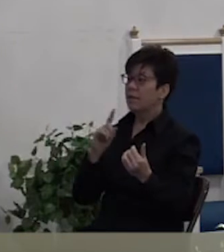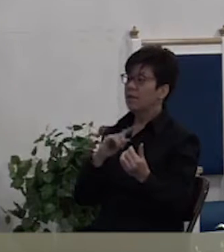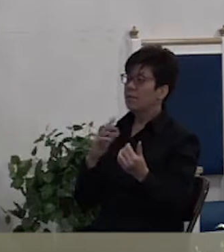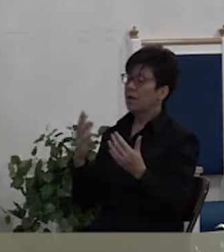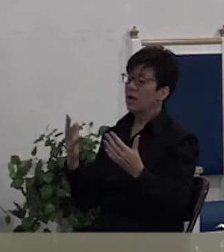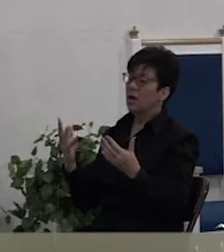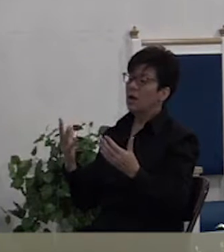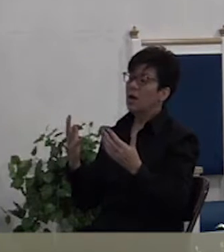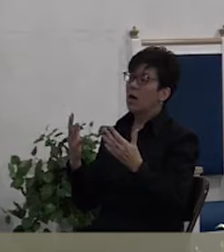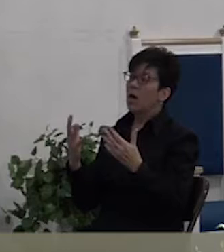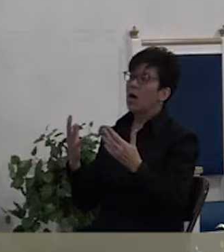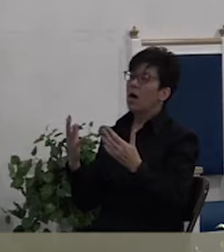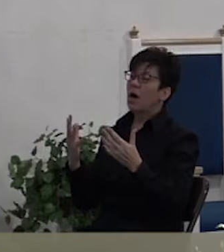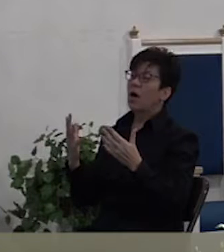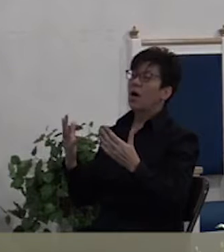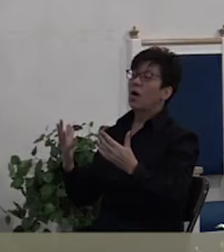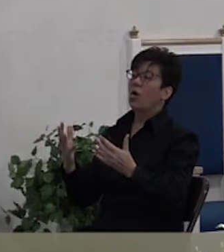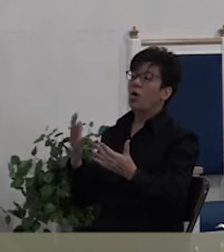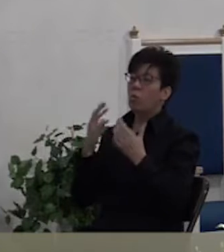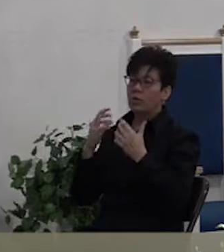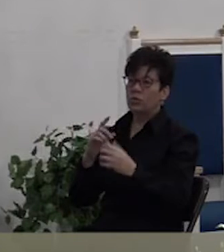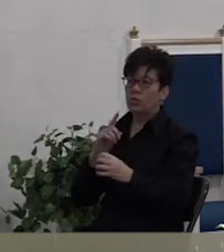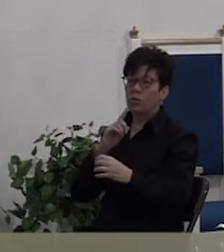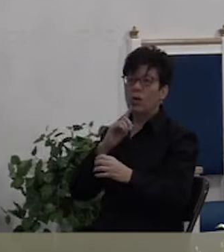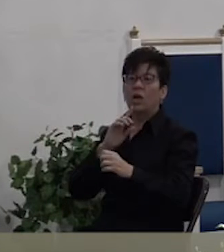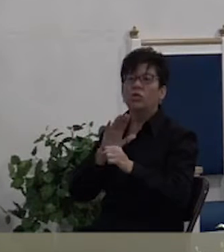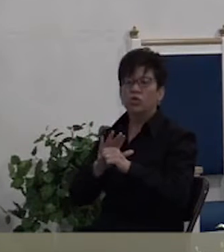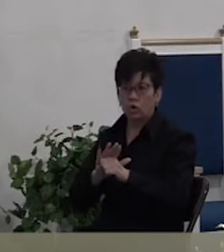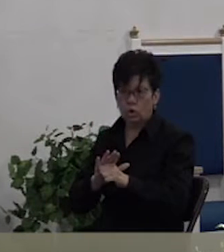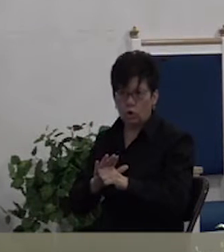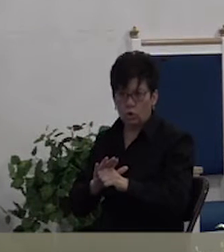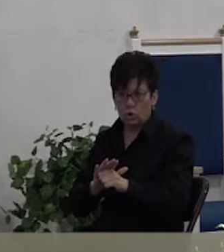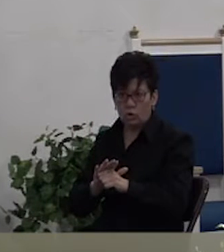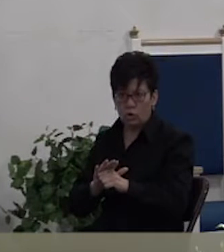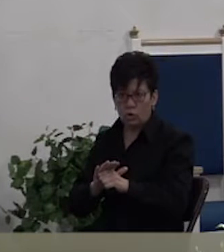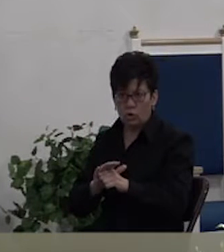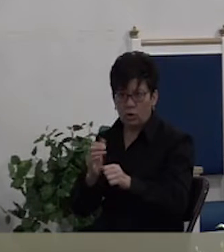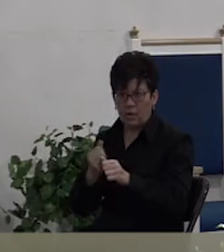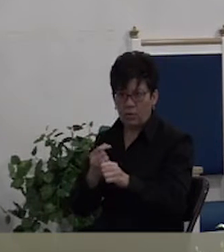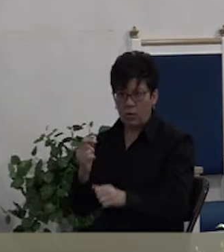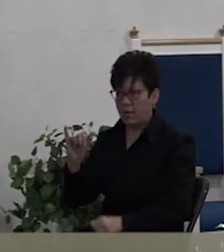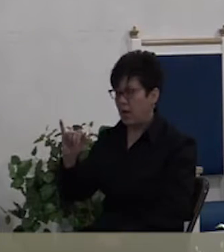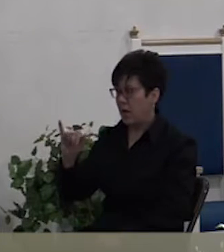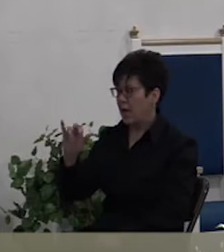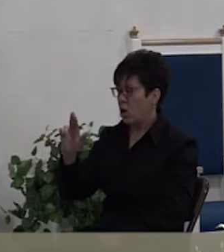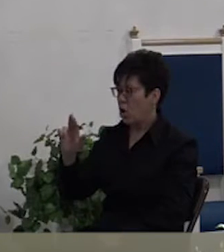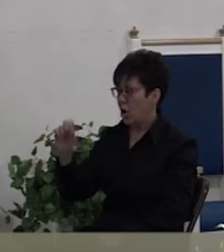want to assure everyone that the IRS,